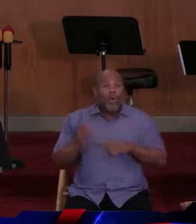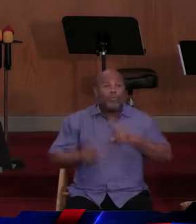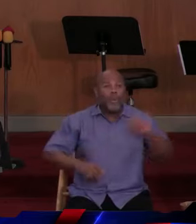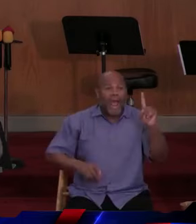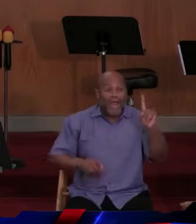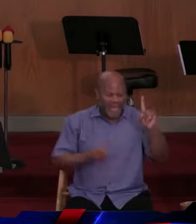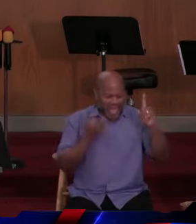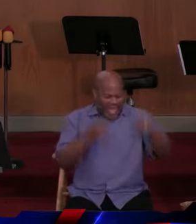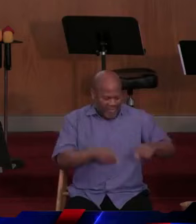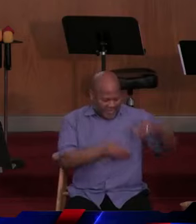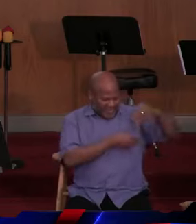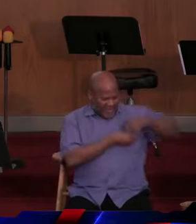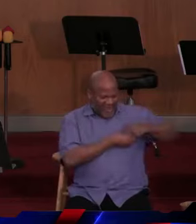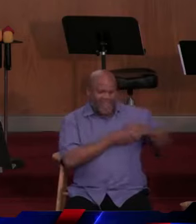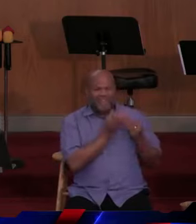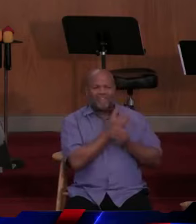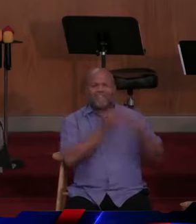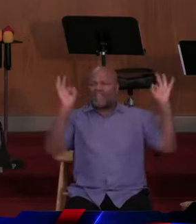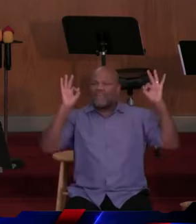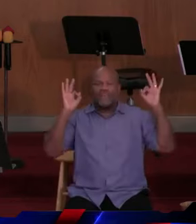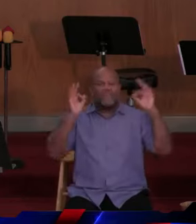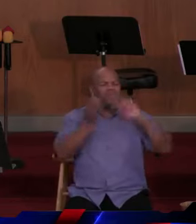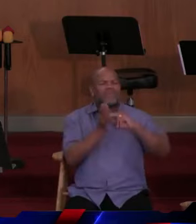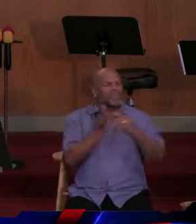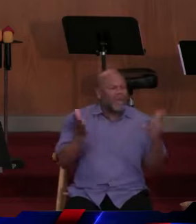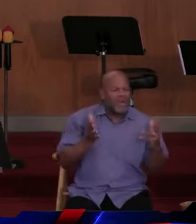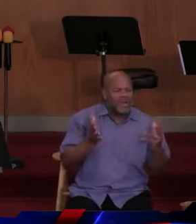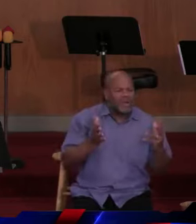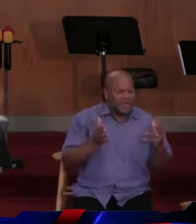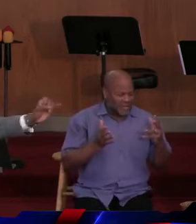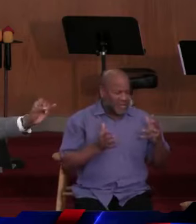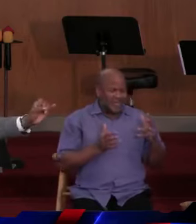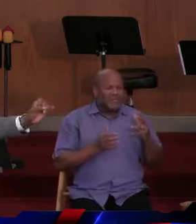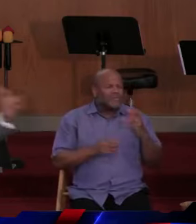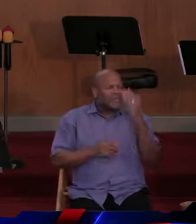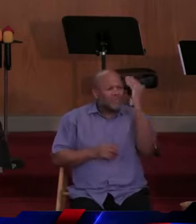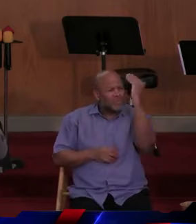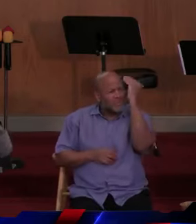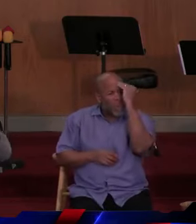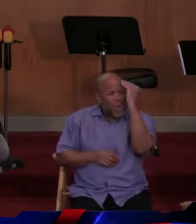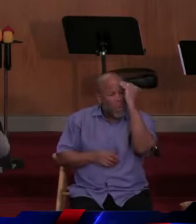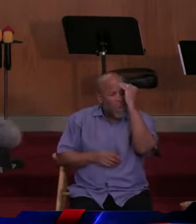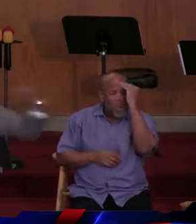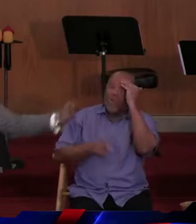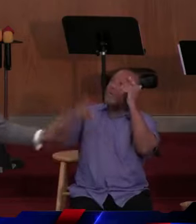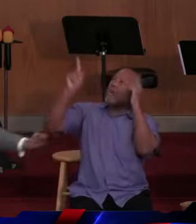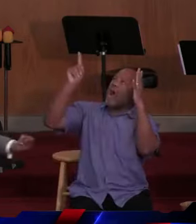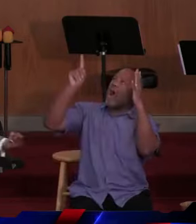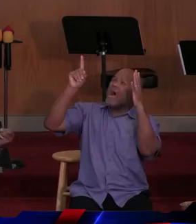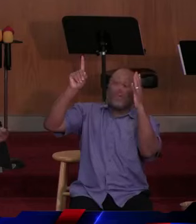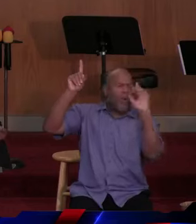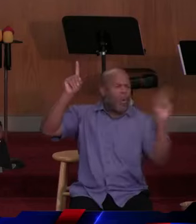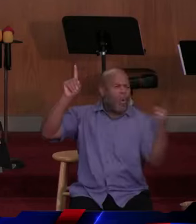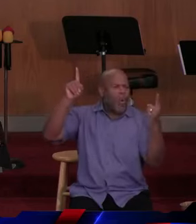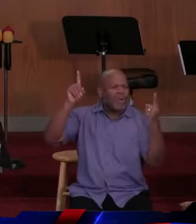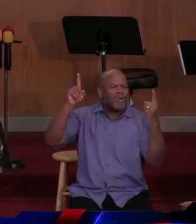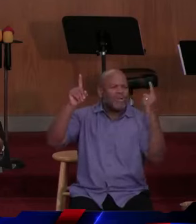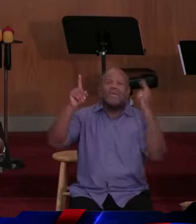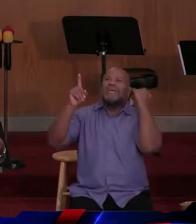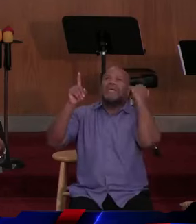there is freedom. Meaning this, until we can only know what God reveals.